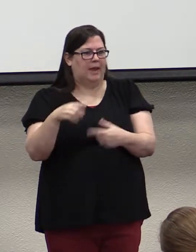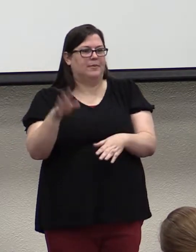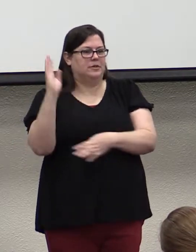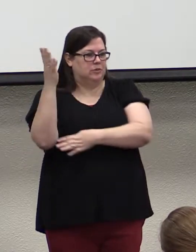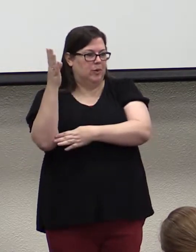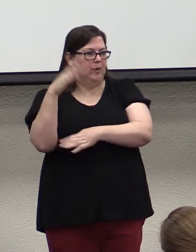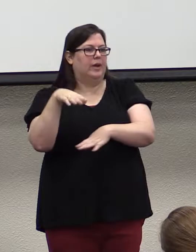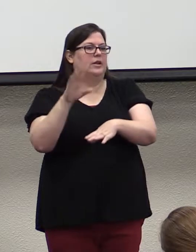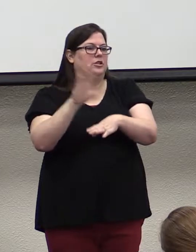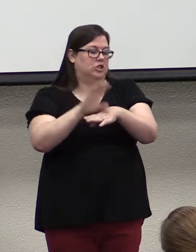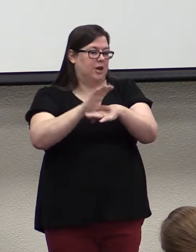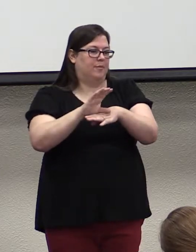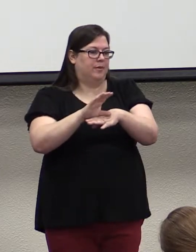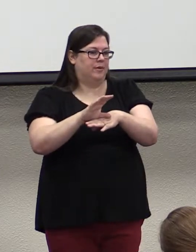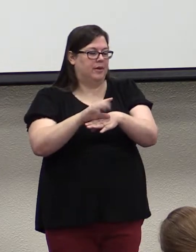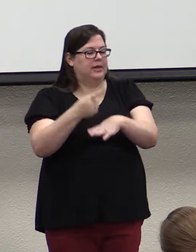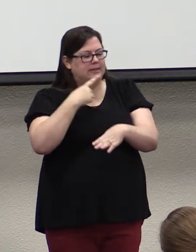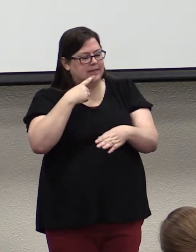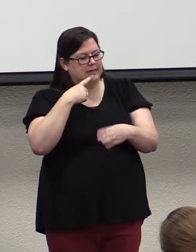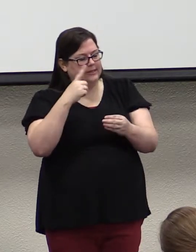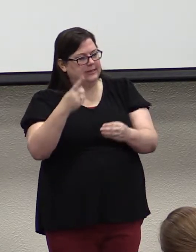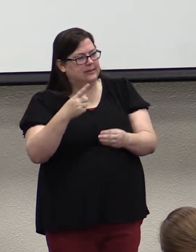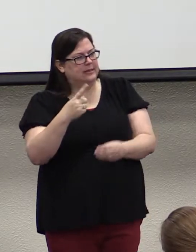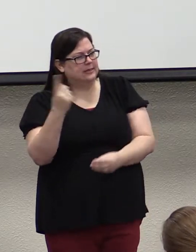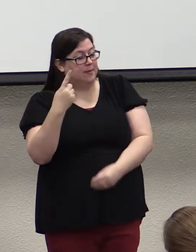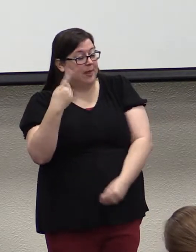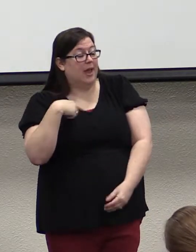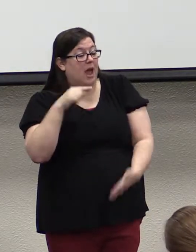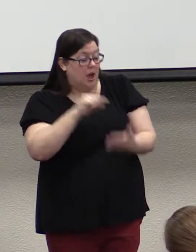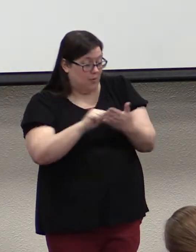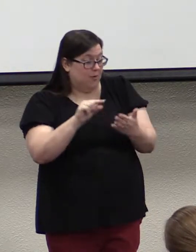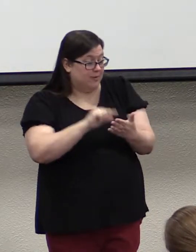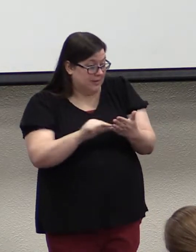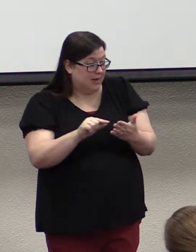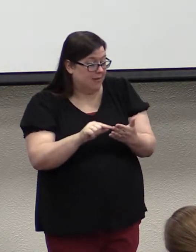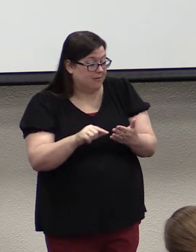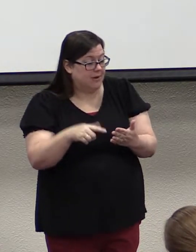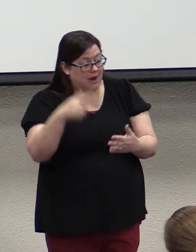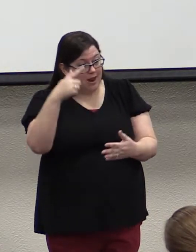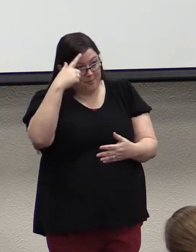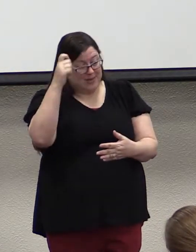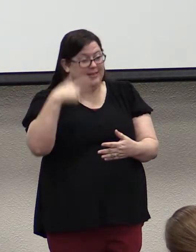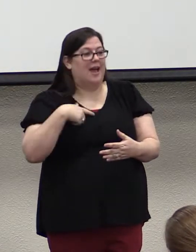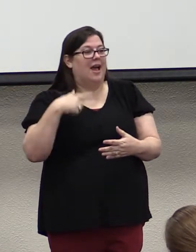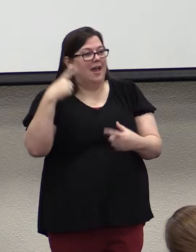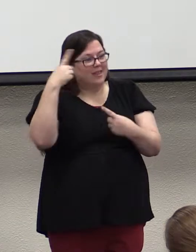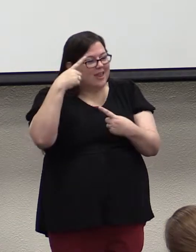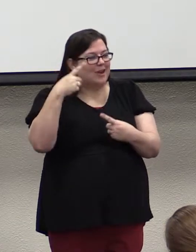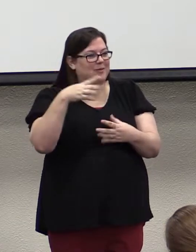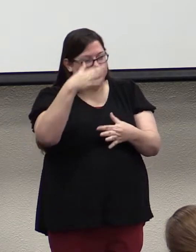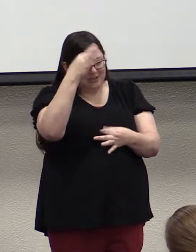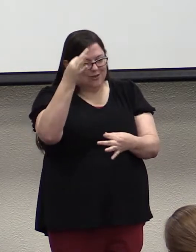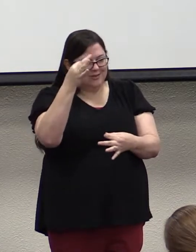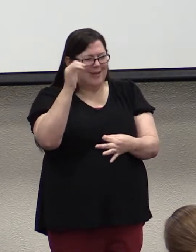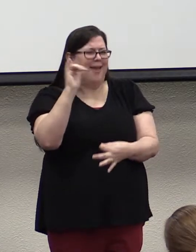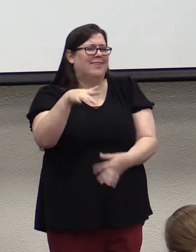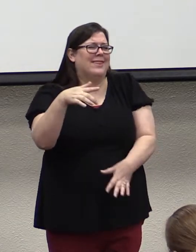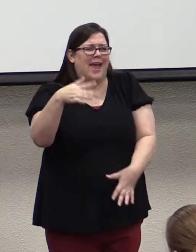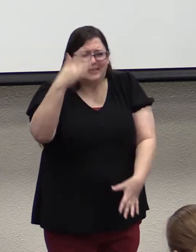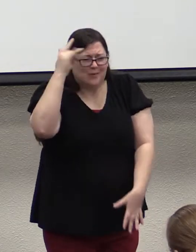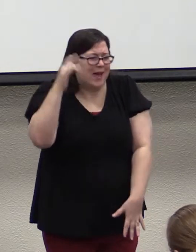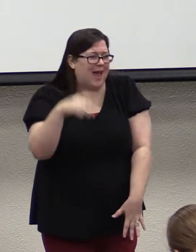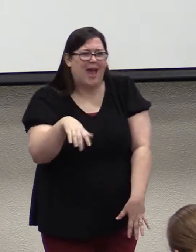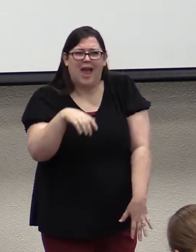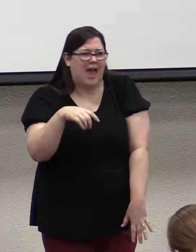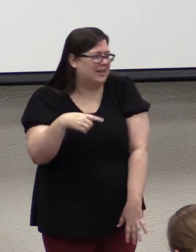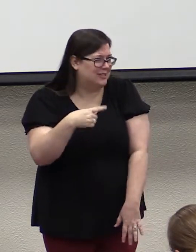wrote down because I thought it was interesting. By the way, teachers, that's how my notes work. That's why I don't take a lot of notes, because if you say something interesting,